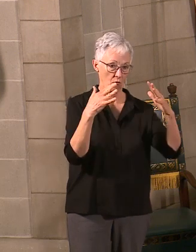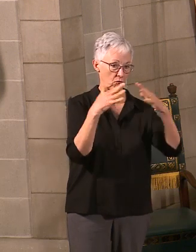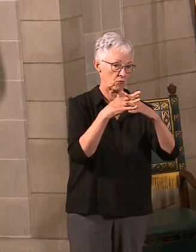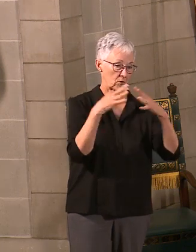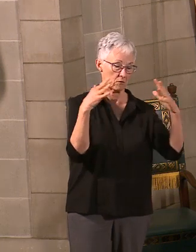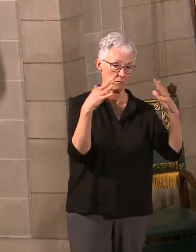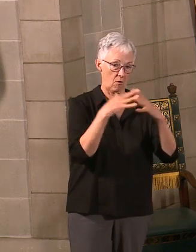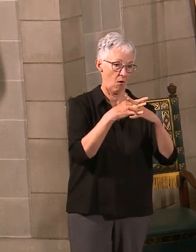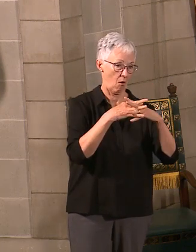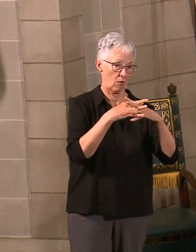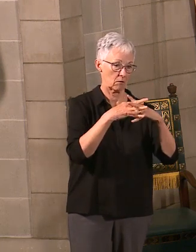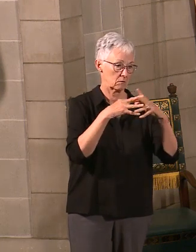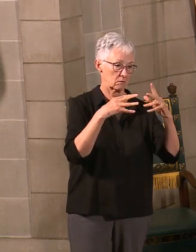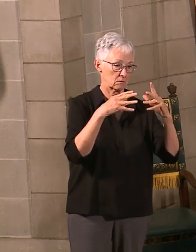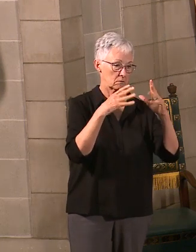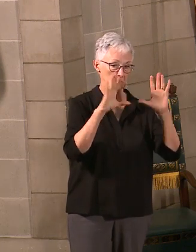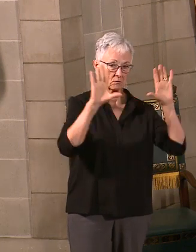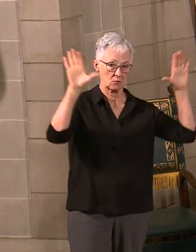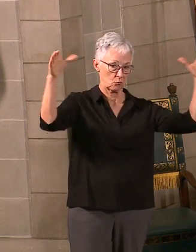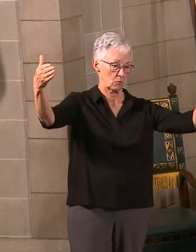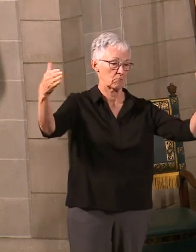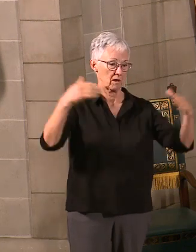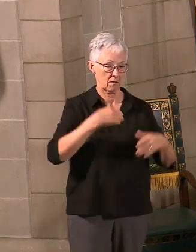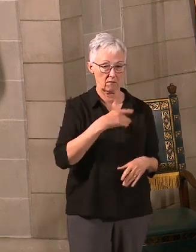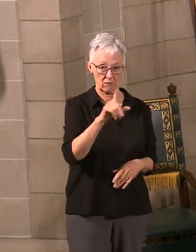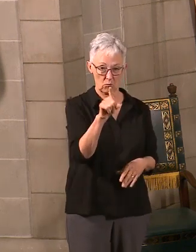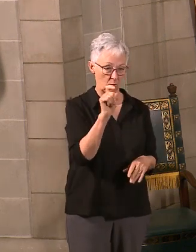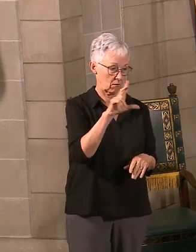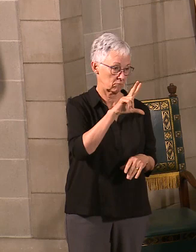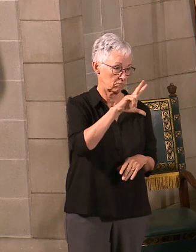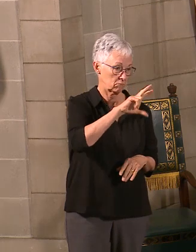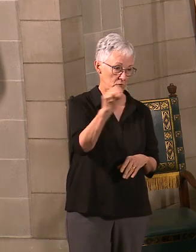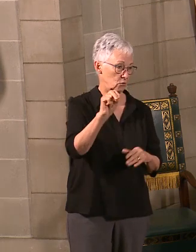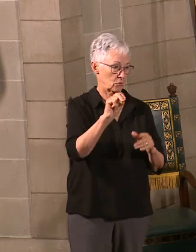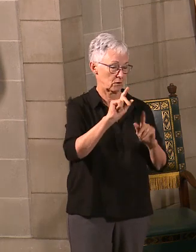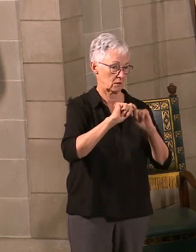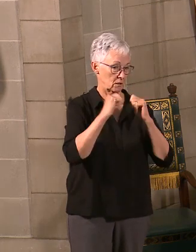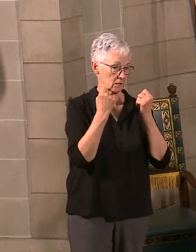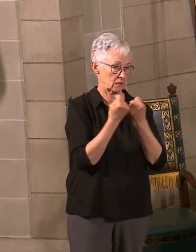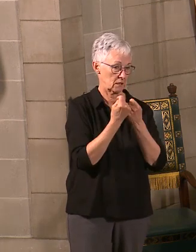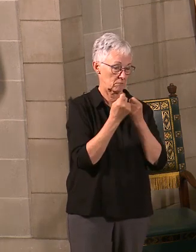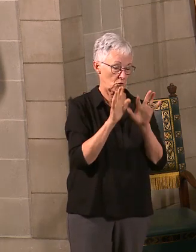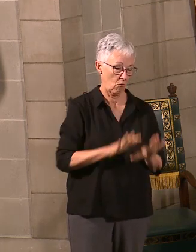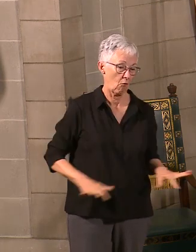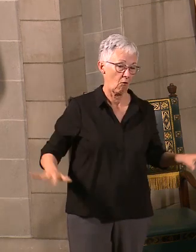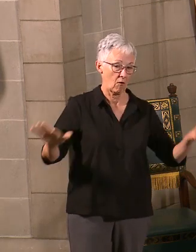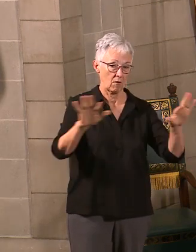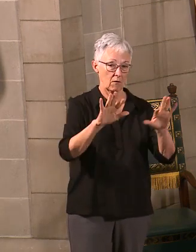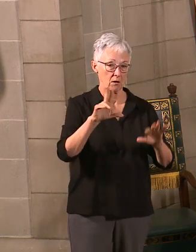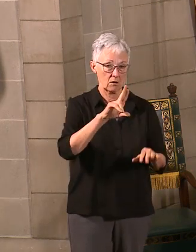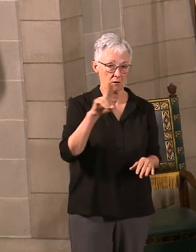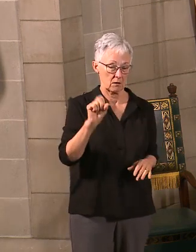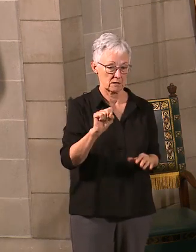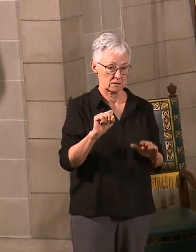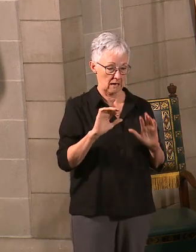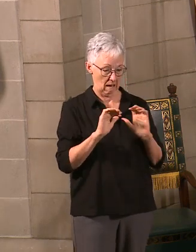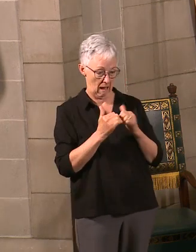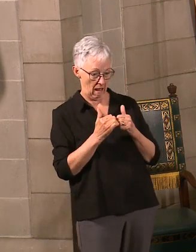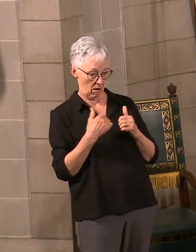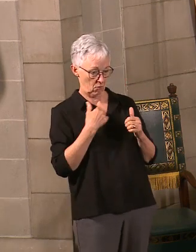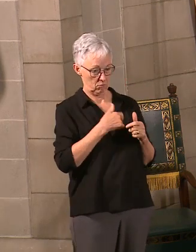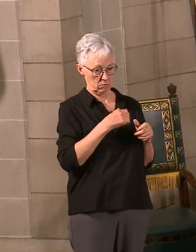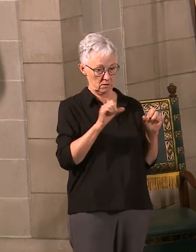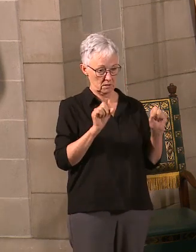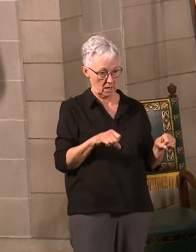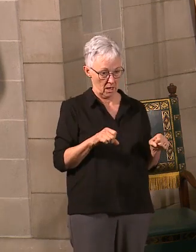there's 130 teams all across the country. And you talk about how complicated it is to come up with a solution that fits all